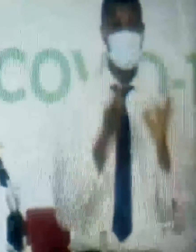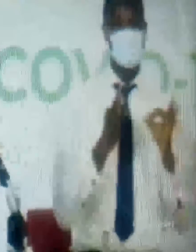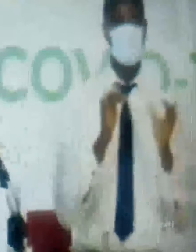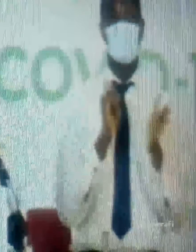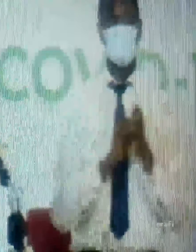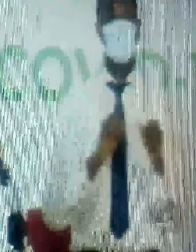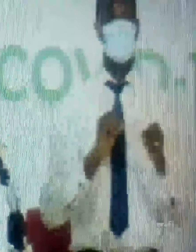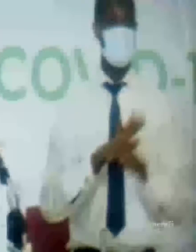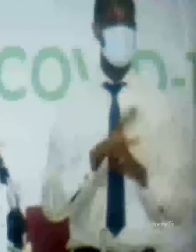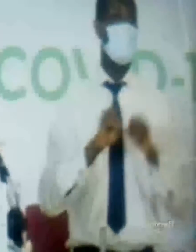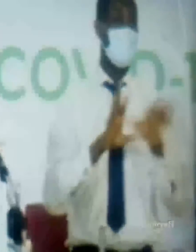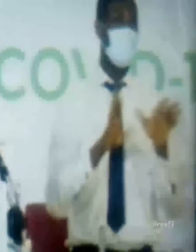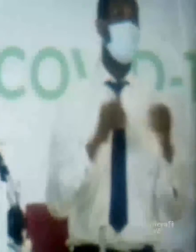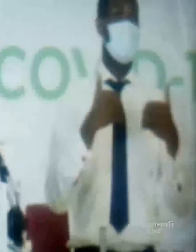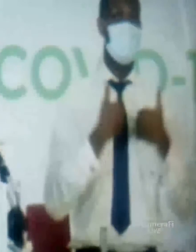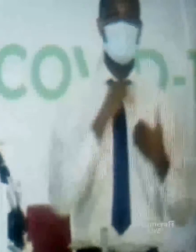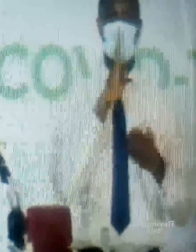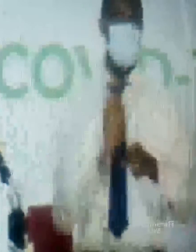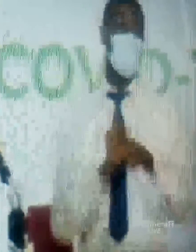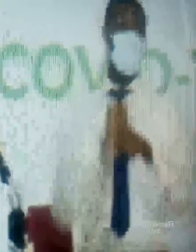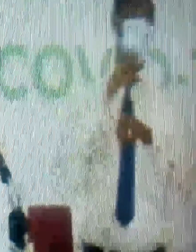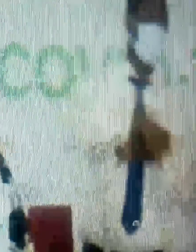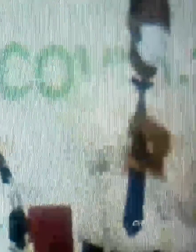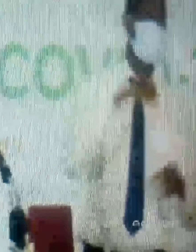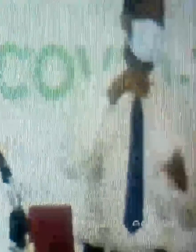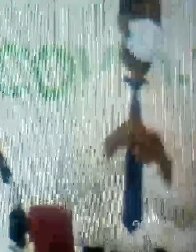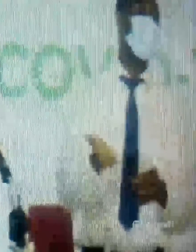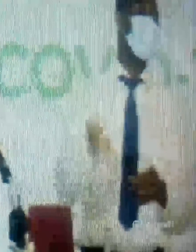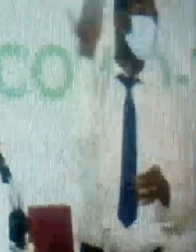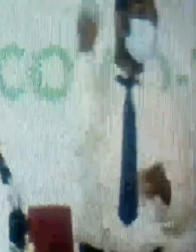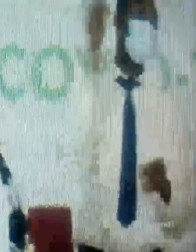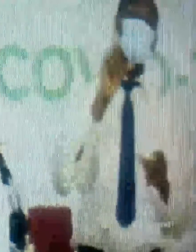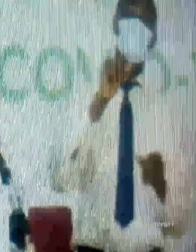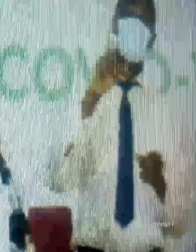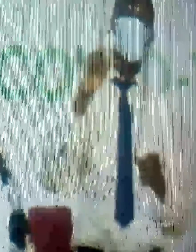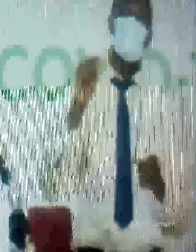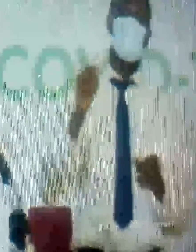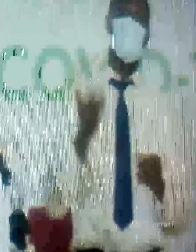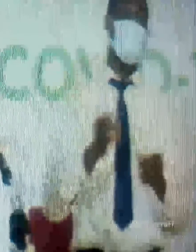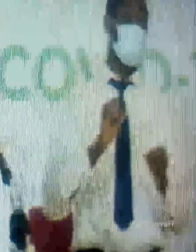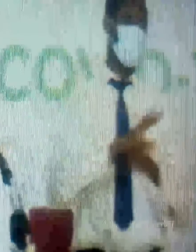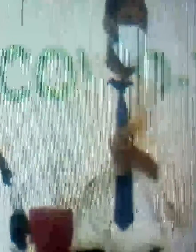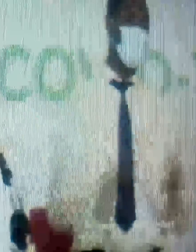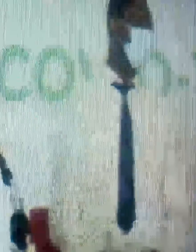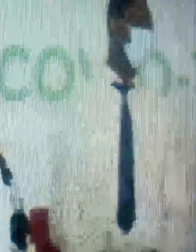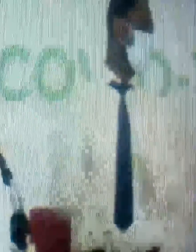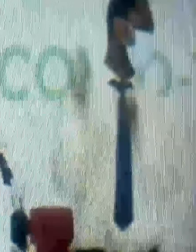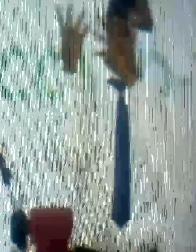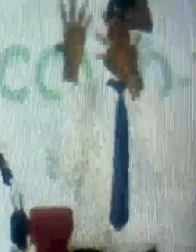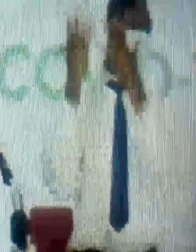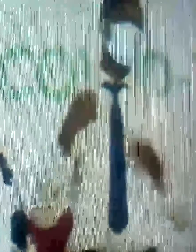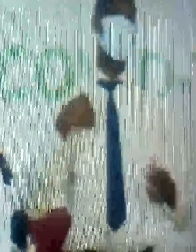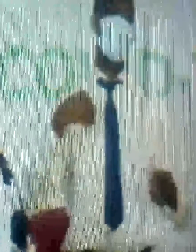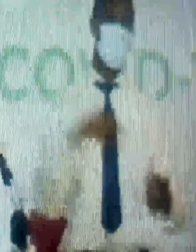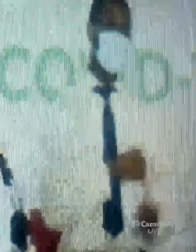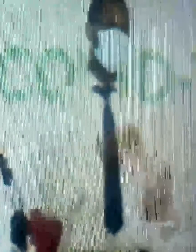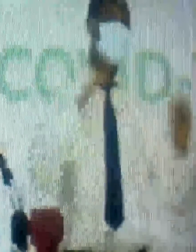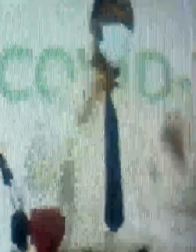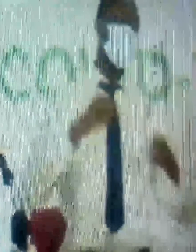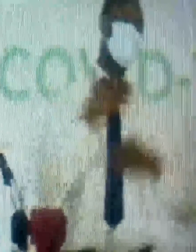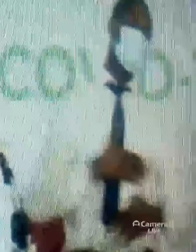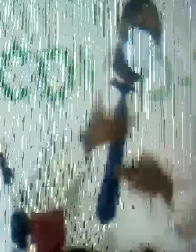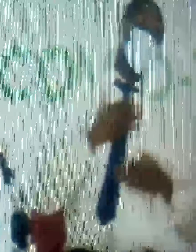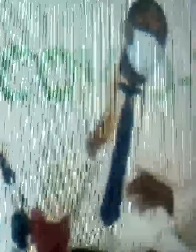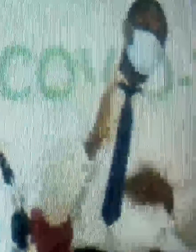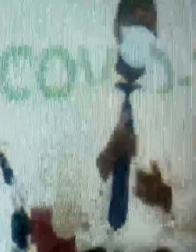COVID-19 has been defeated for the year 2020. So let's just go to town